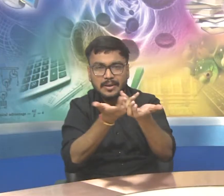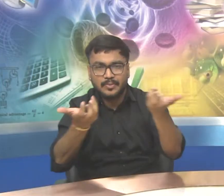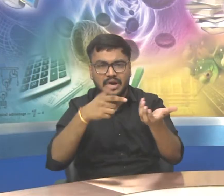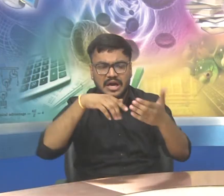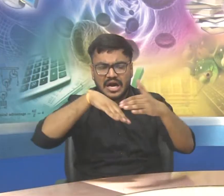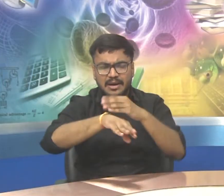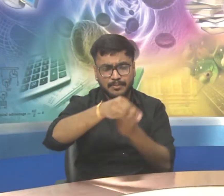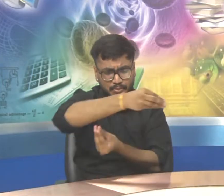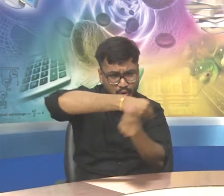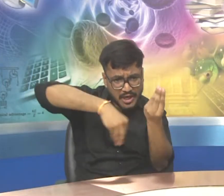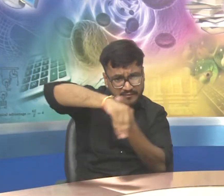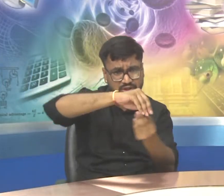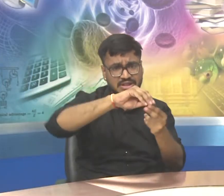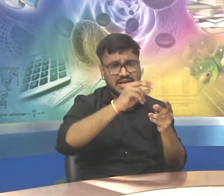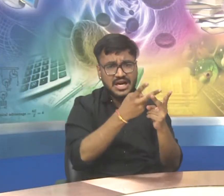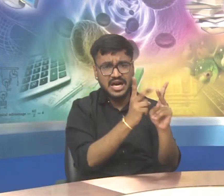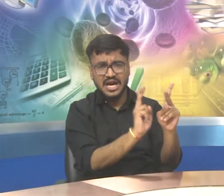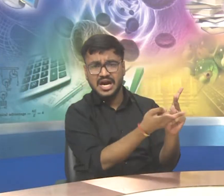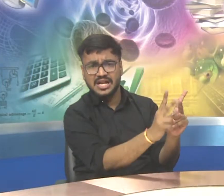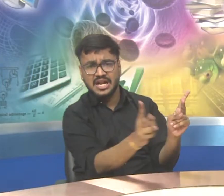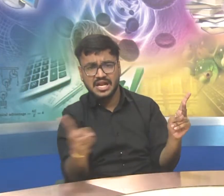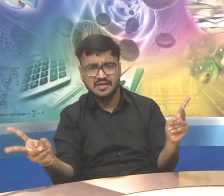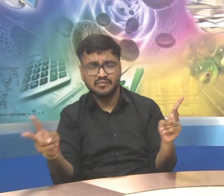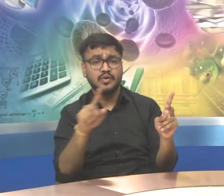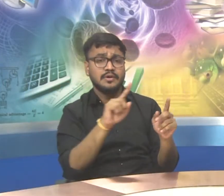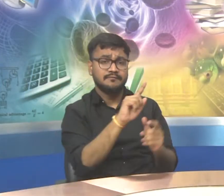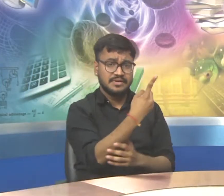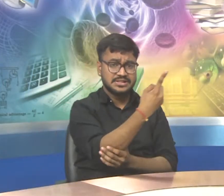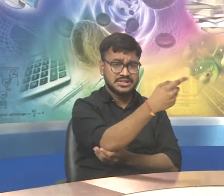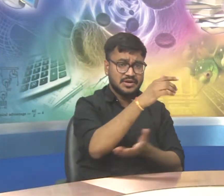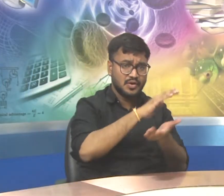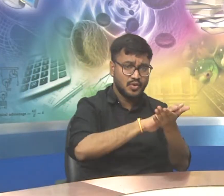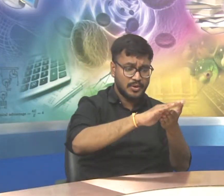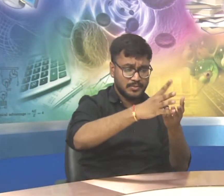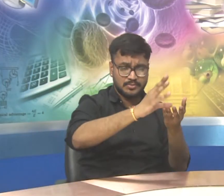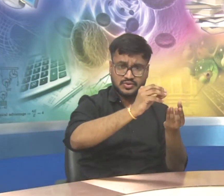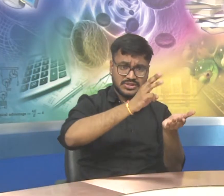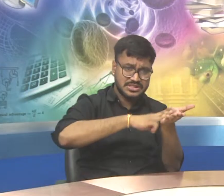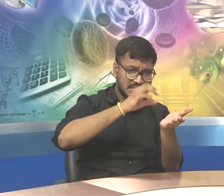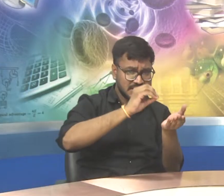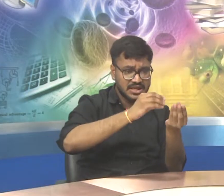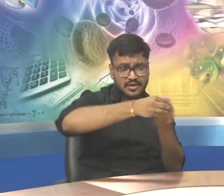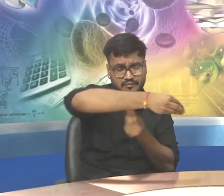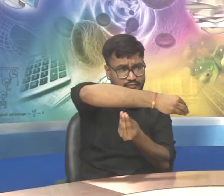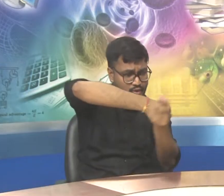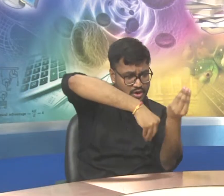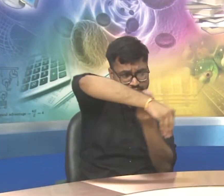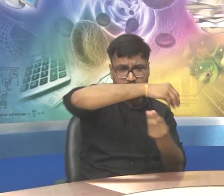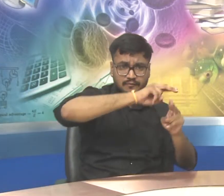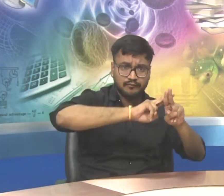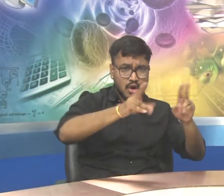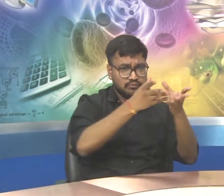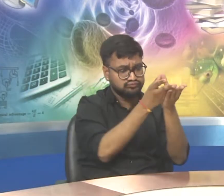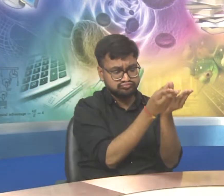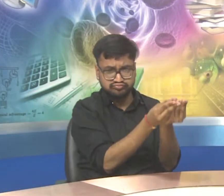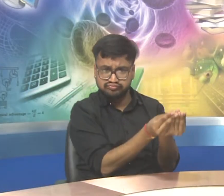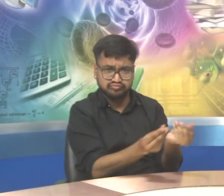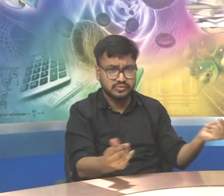home and in industries, we separate different mixtures, both